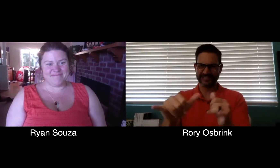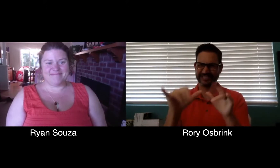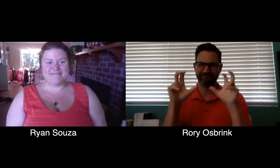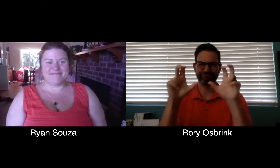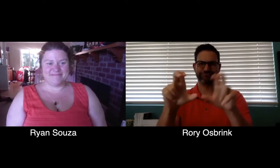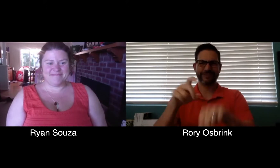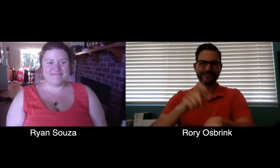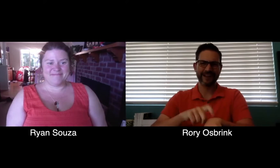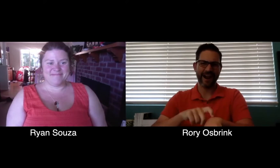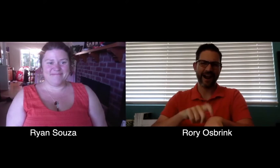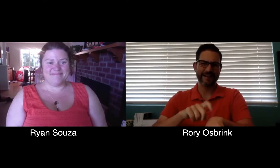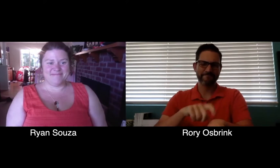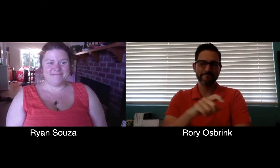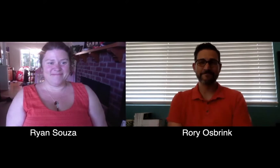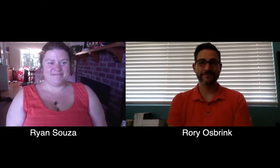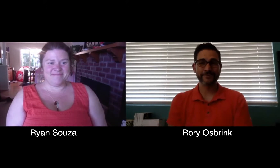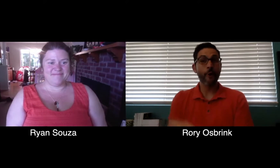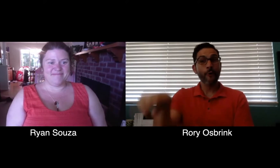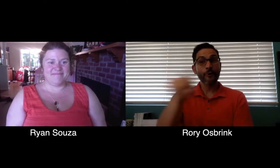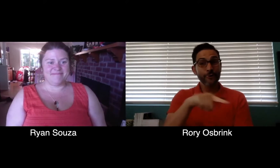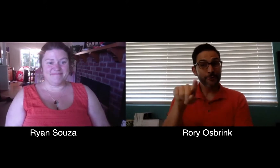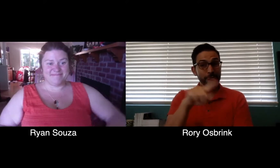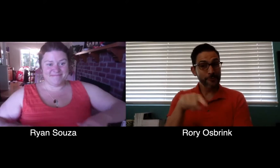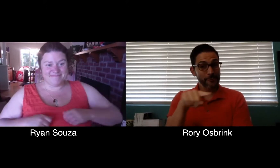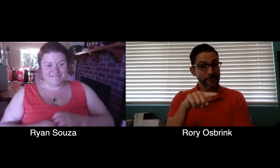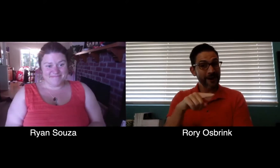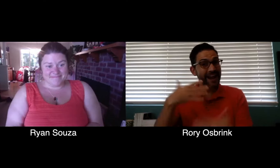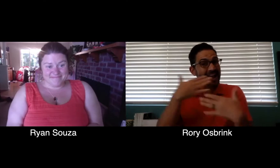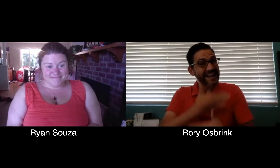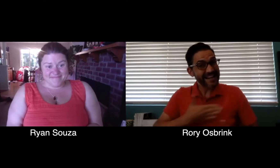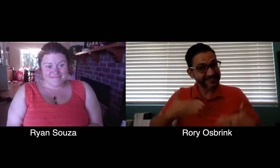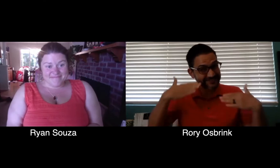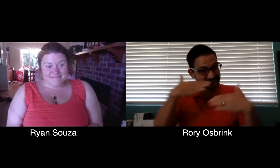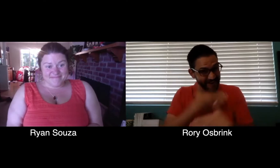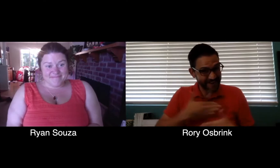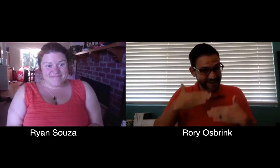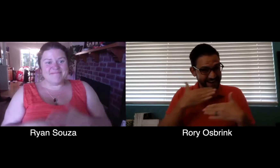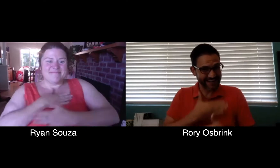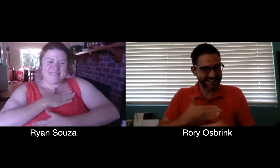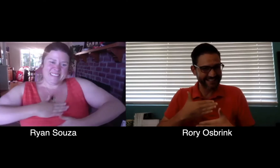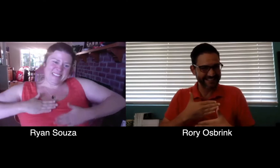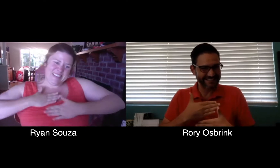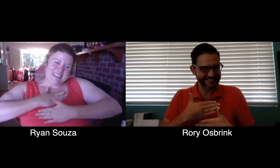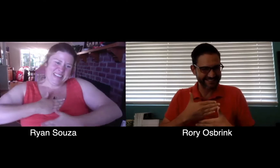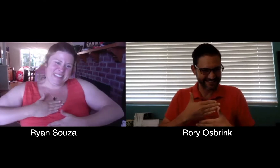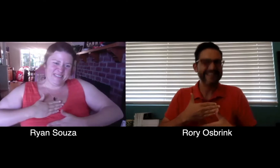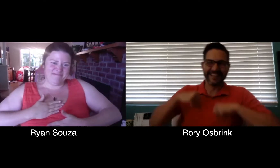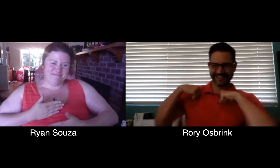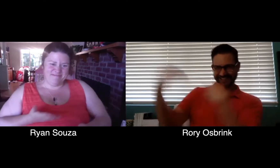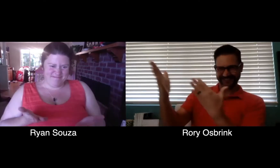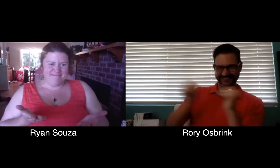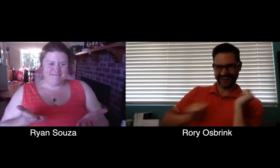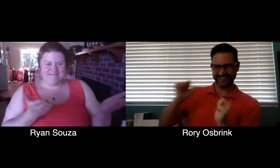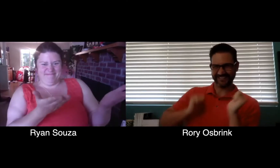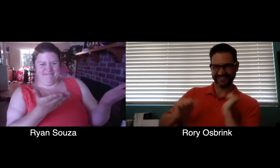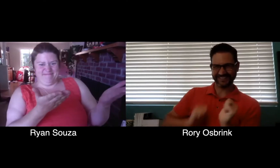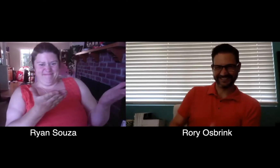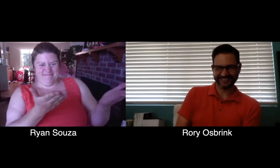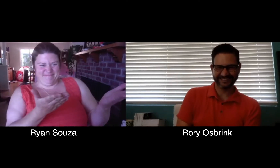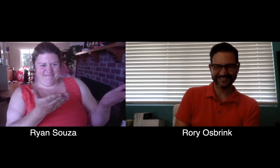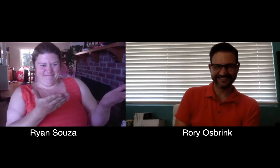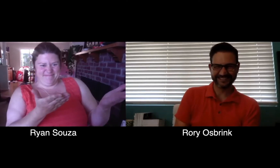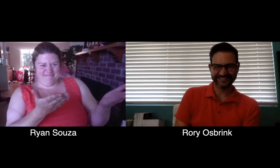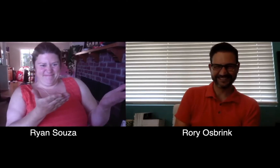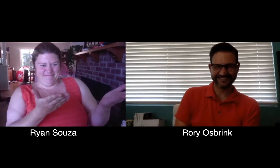distance learning, many of you are still investing a lot of your time. Enjoy. Here's the